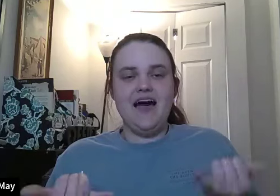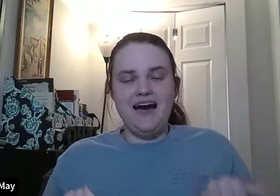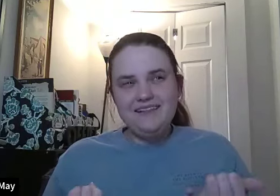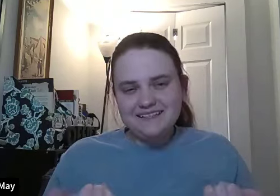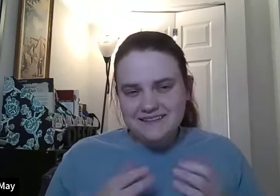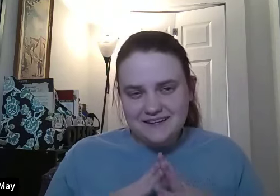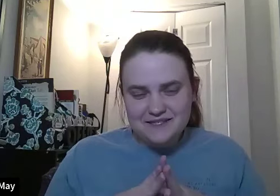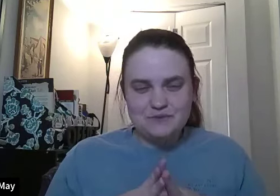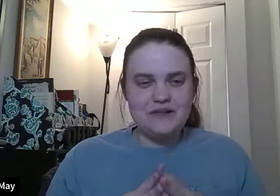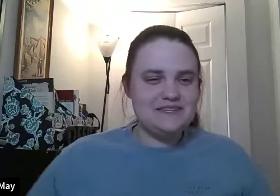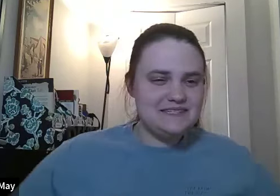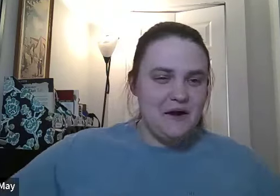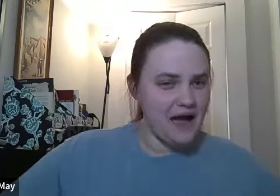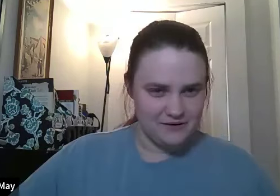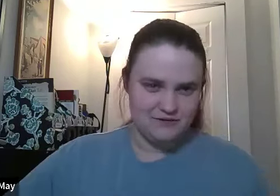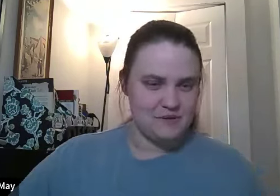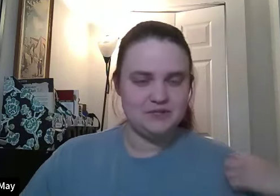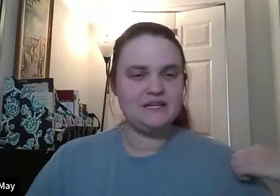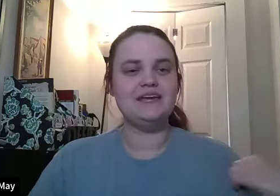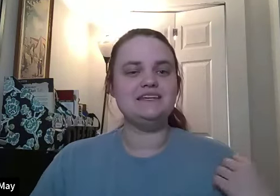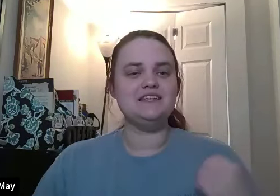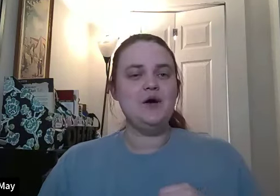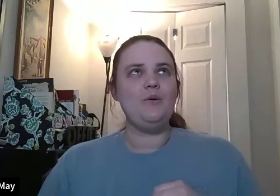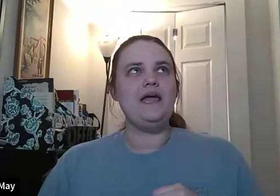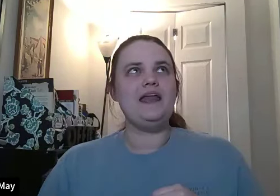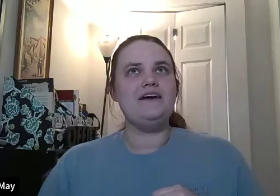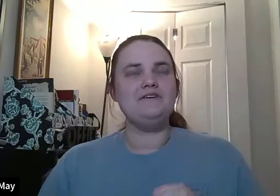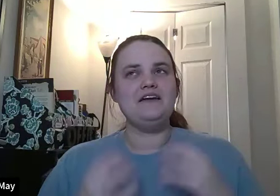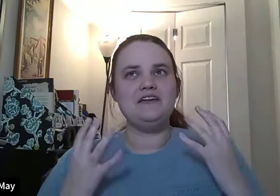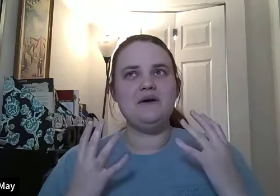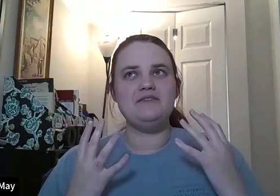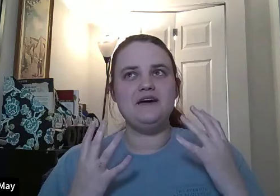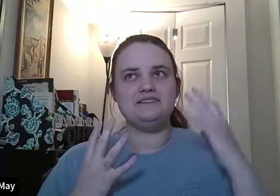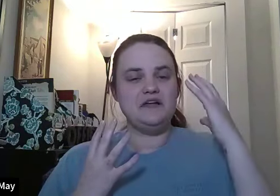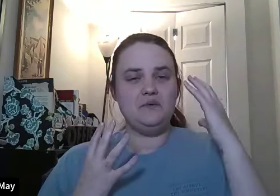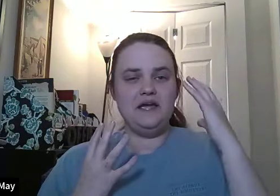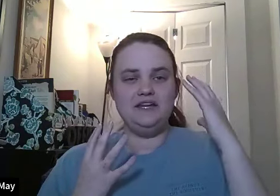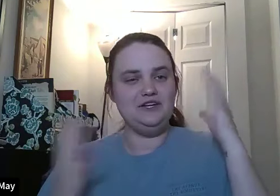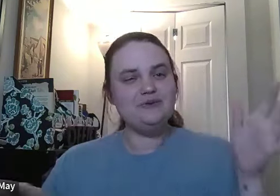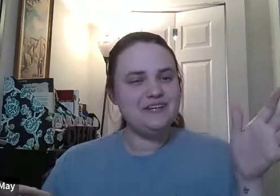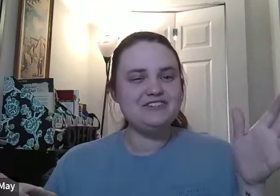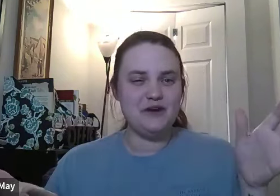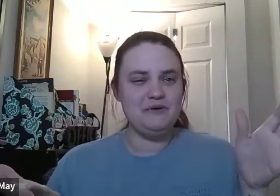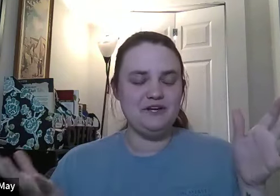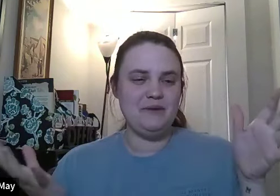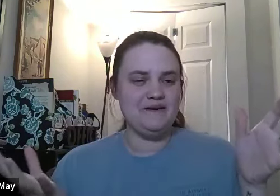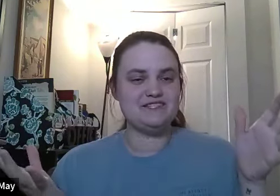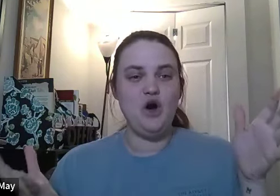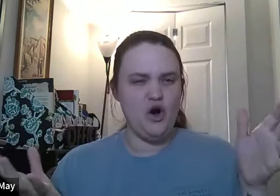I like to think of this one. This is how I always remembered it, is whenever I think about the fact of like when you get in trouble and your parents call you and